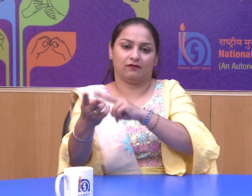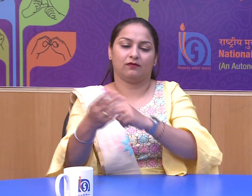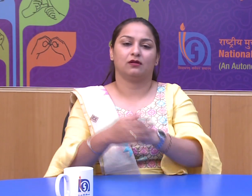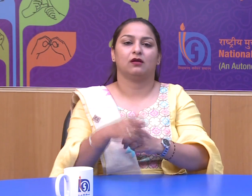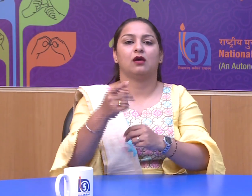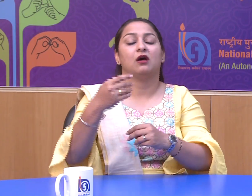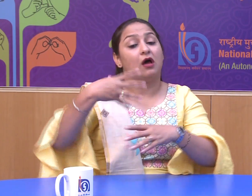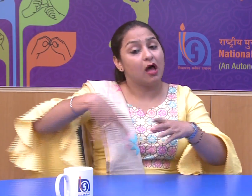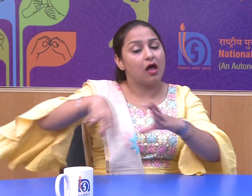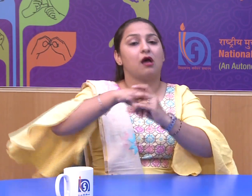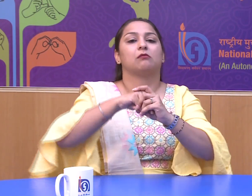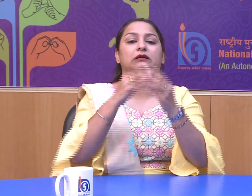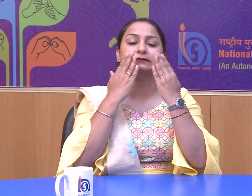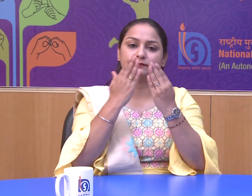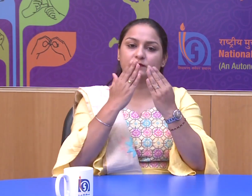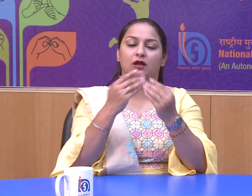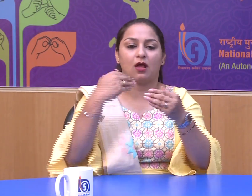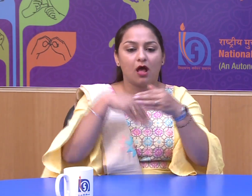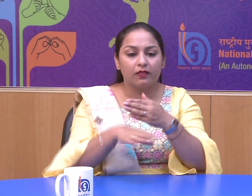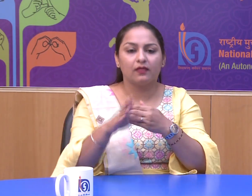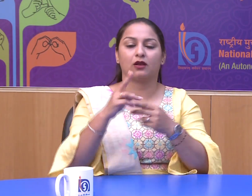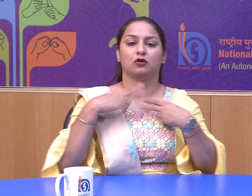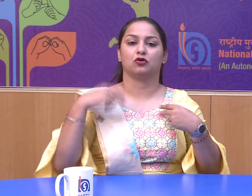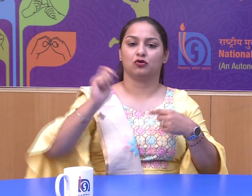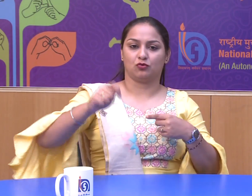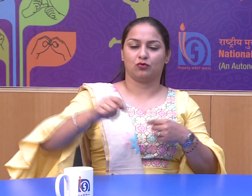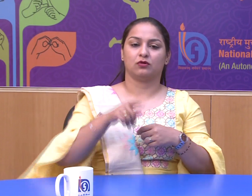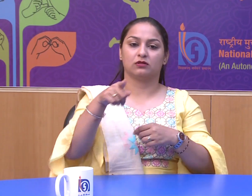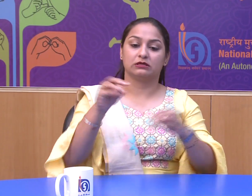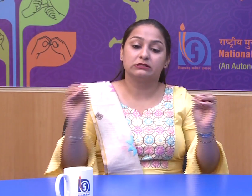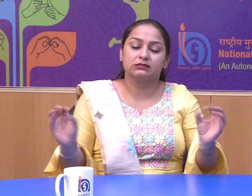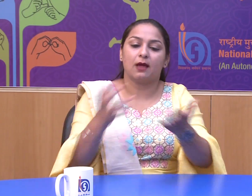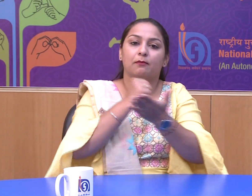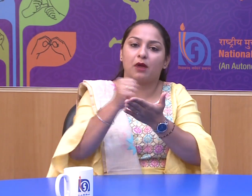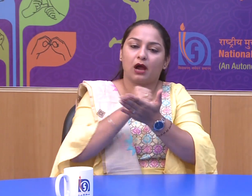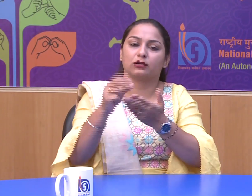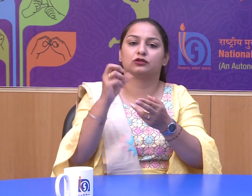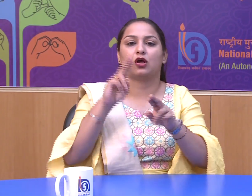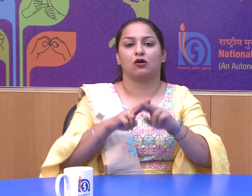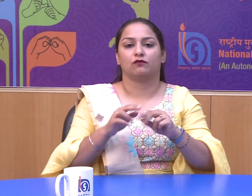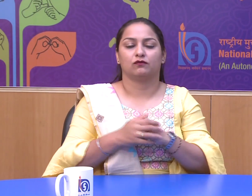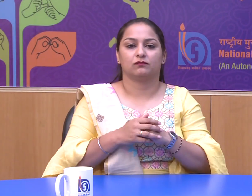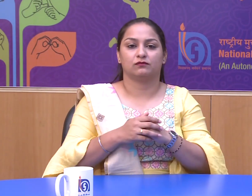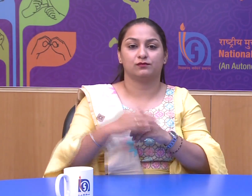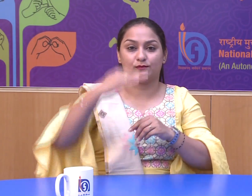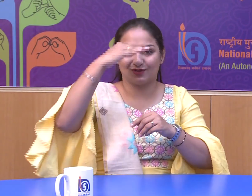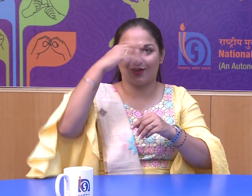the subject for the emperor, they started the practice of Jharokha